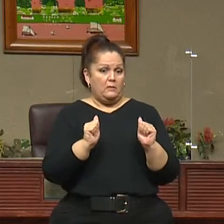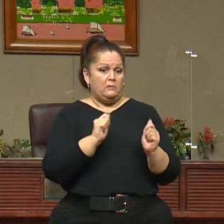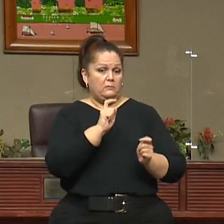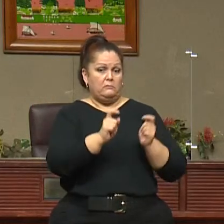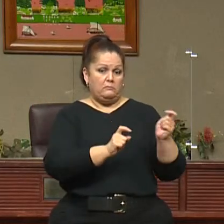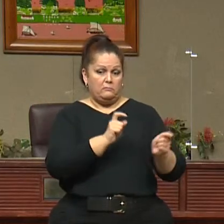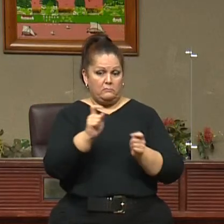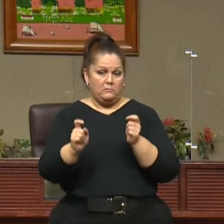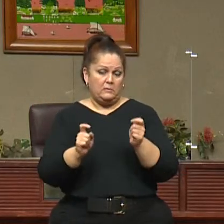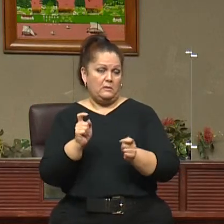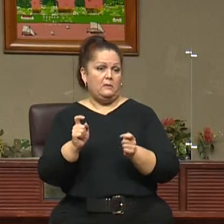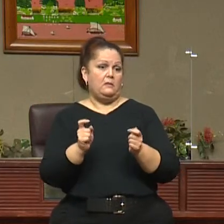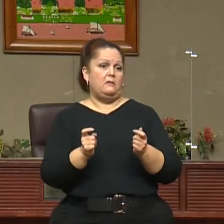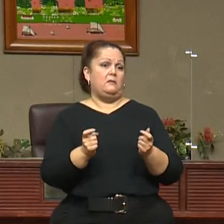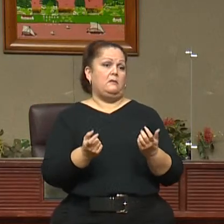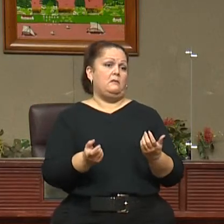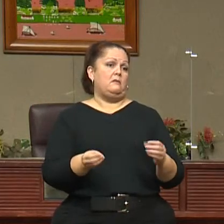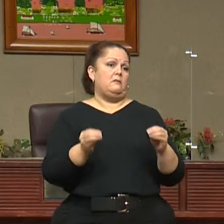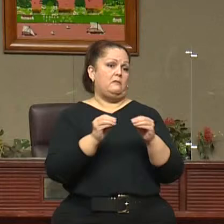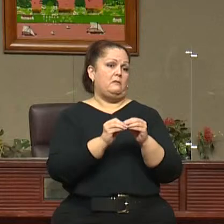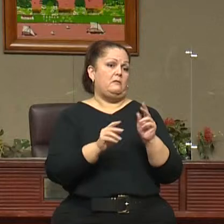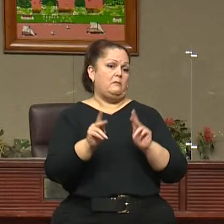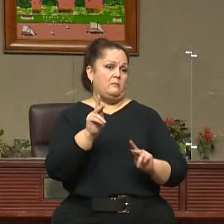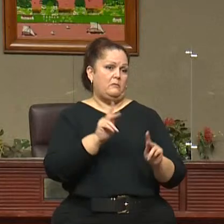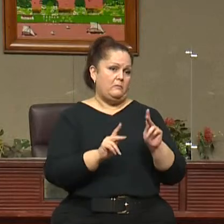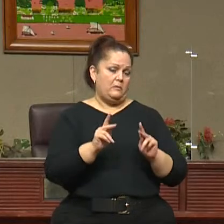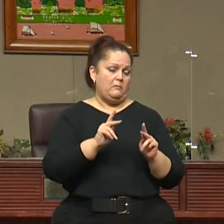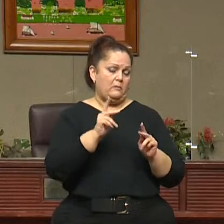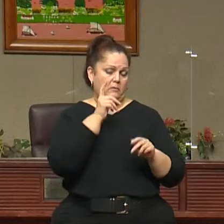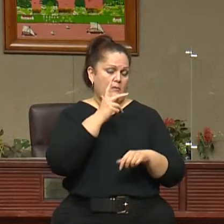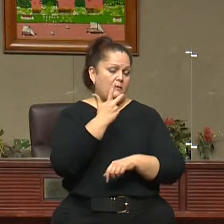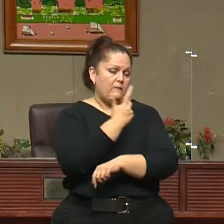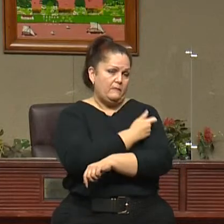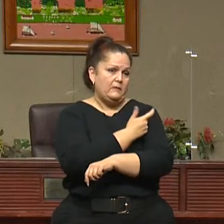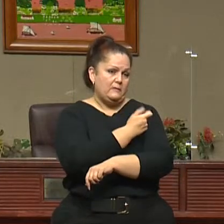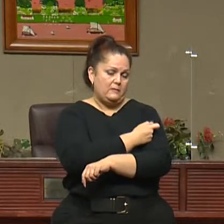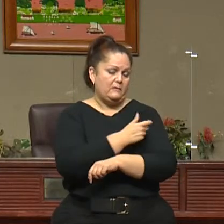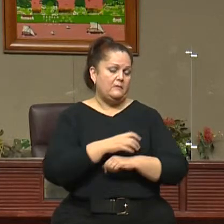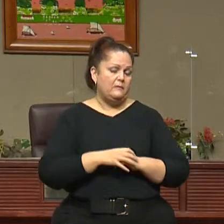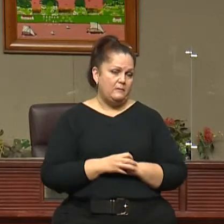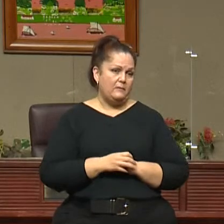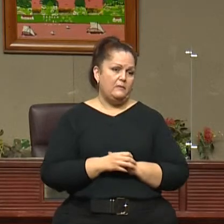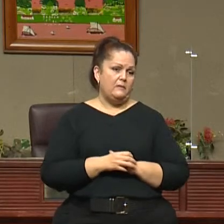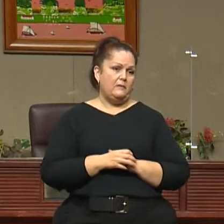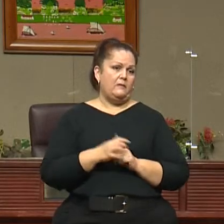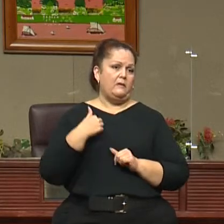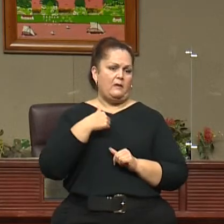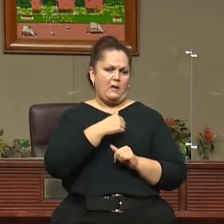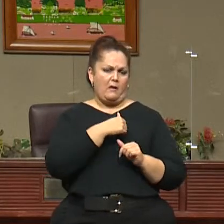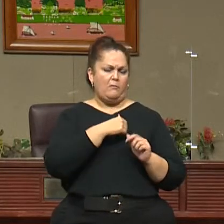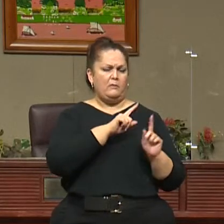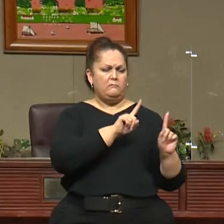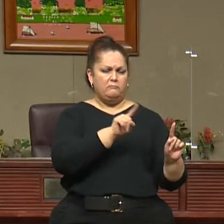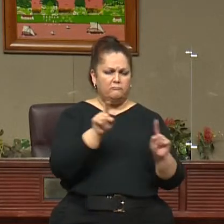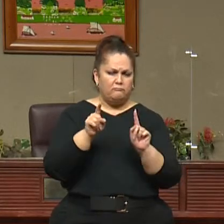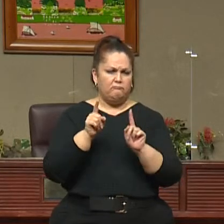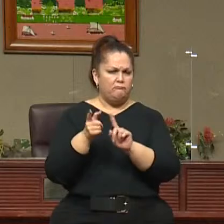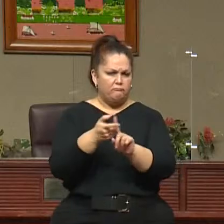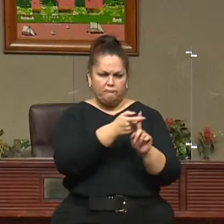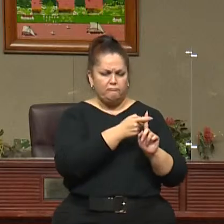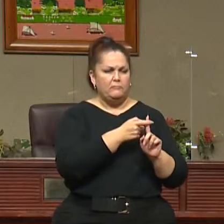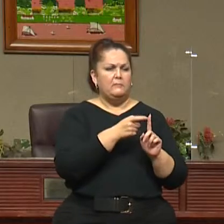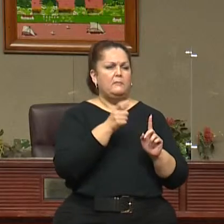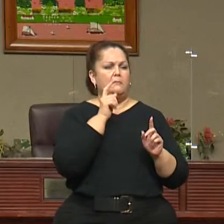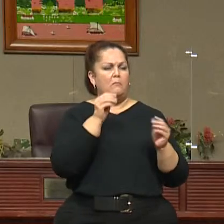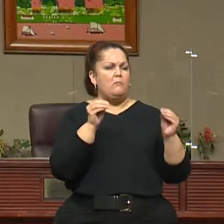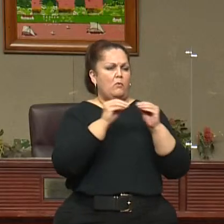total number of people who will be inoculated. Our outreach has been really focused in some of those